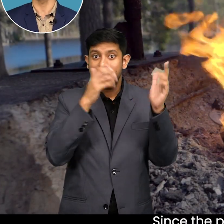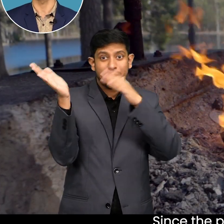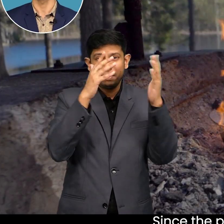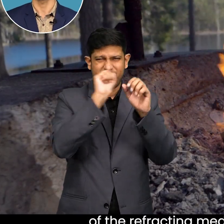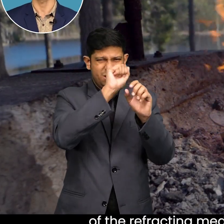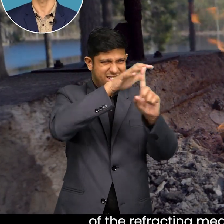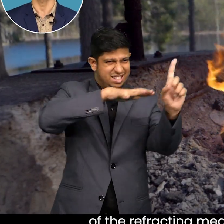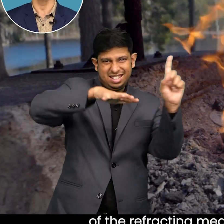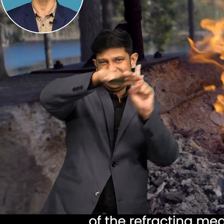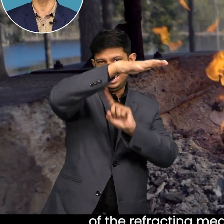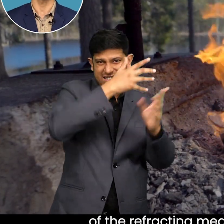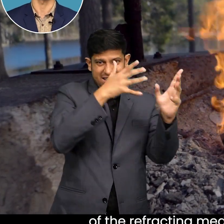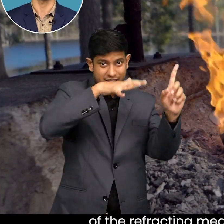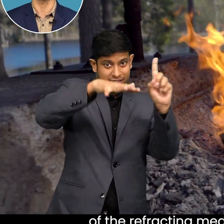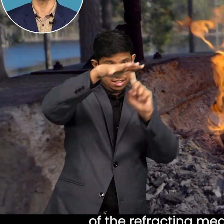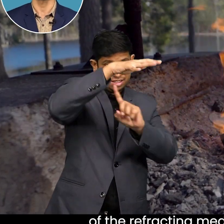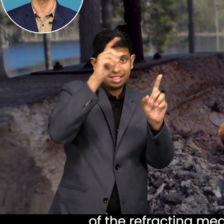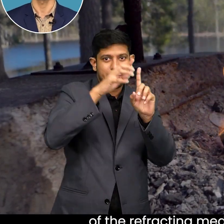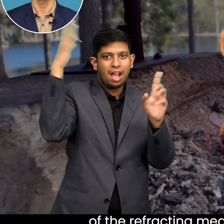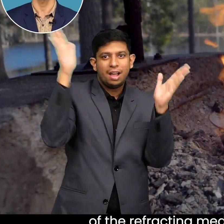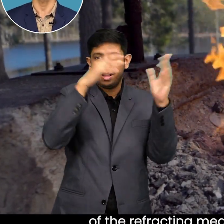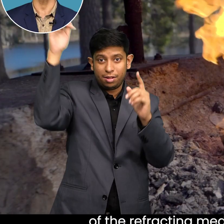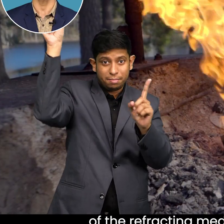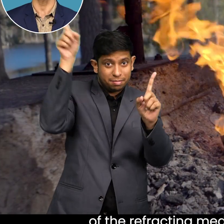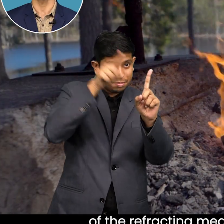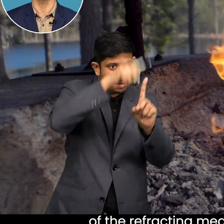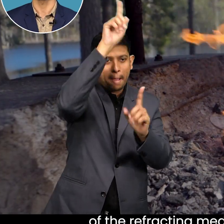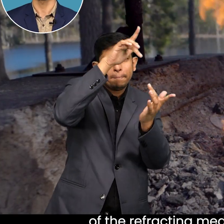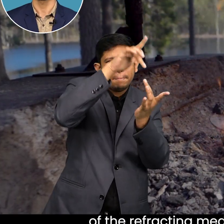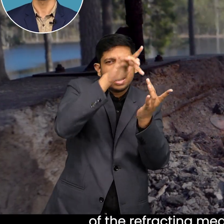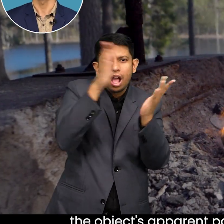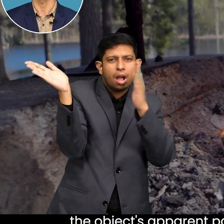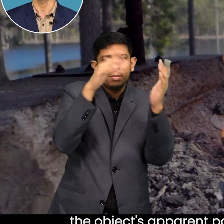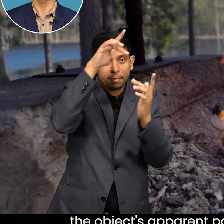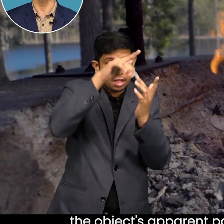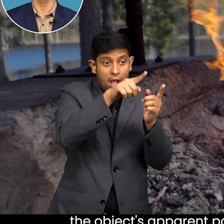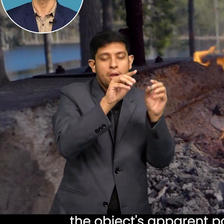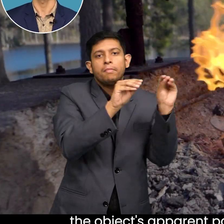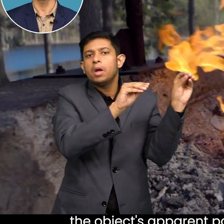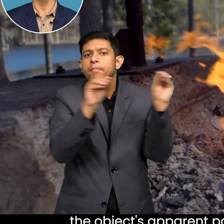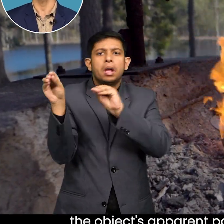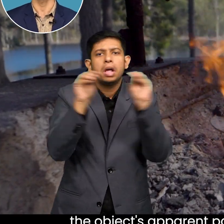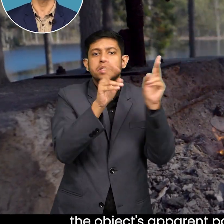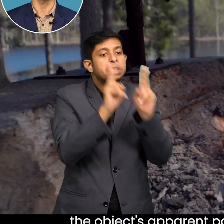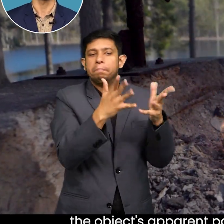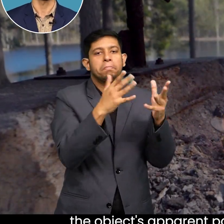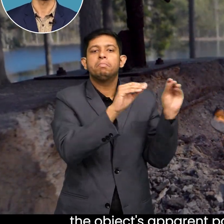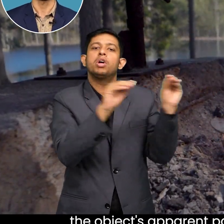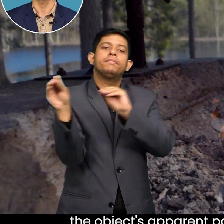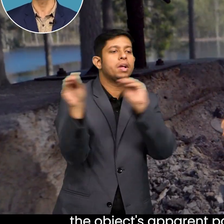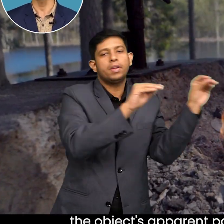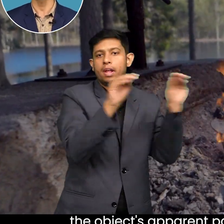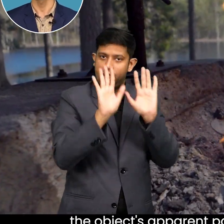conditions of the refractive medium air are not stationary, the object's apparent position